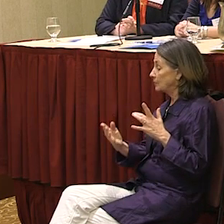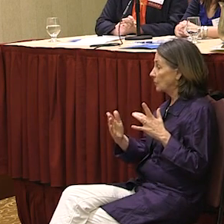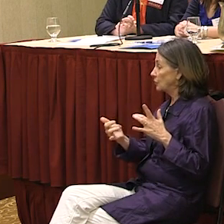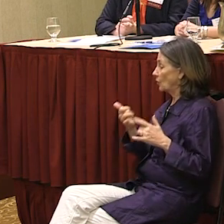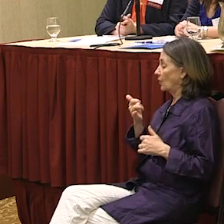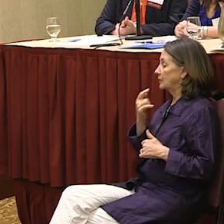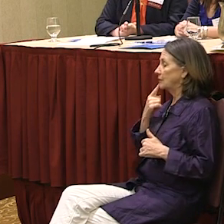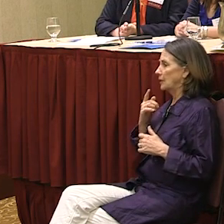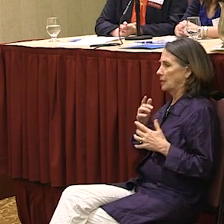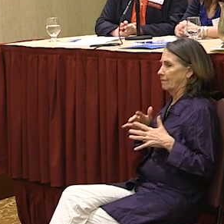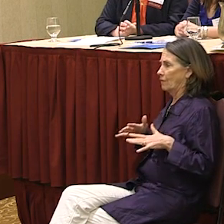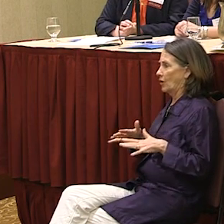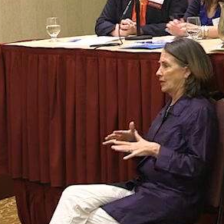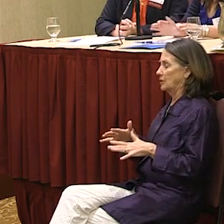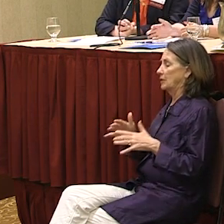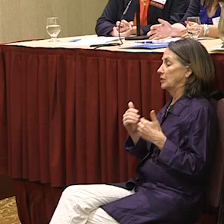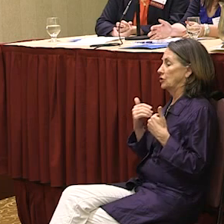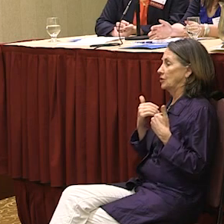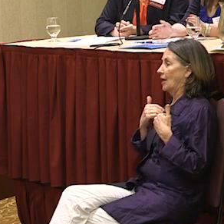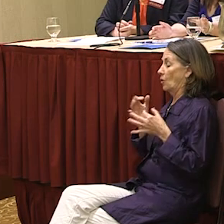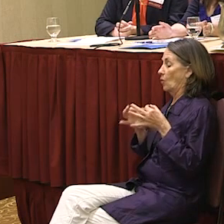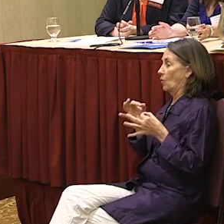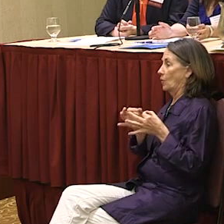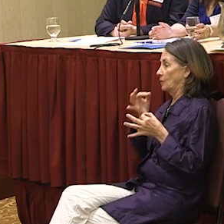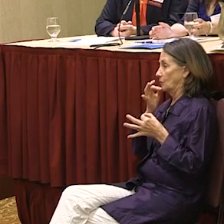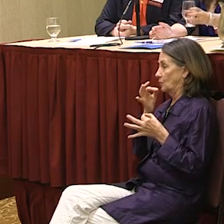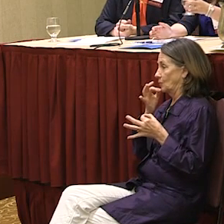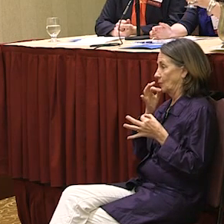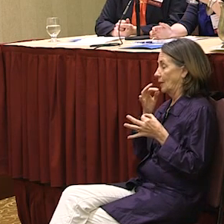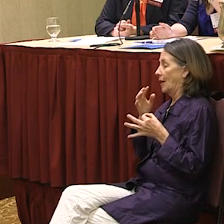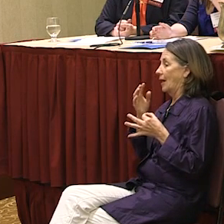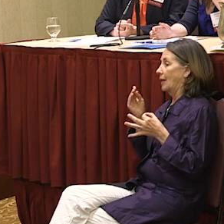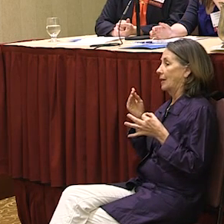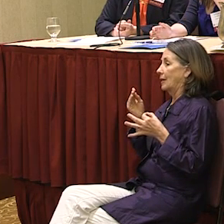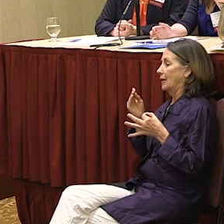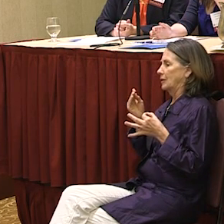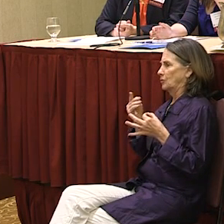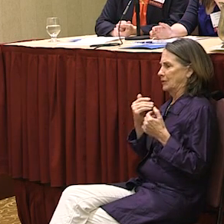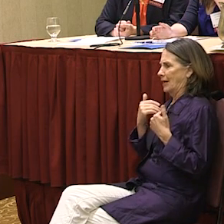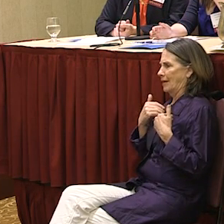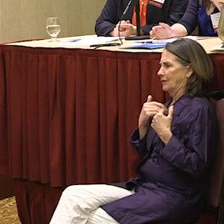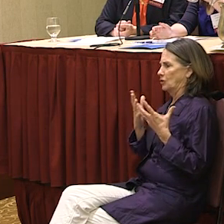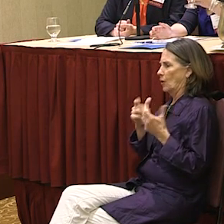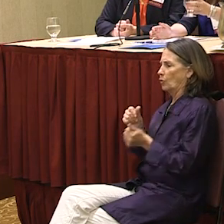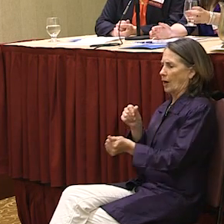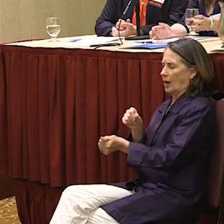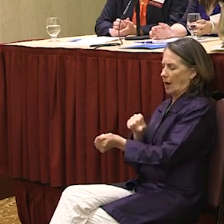me and said that she was very anxious. She had a pending court date coming up, and she was having urges to